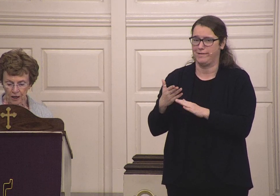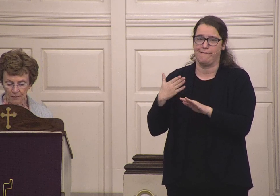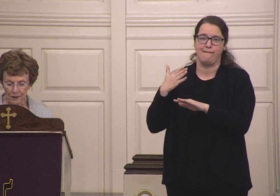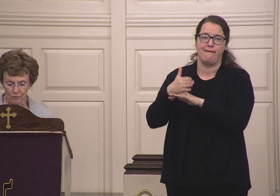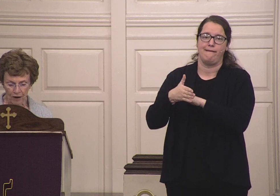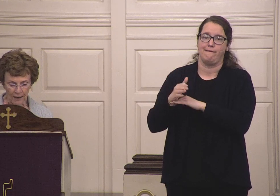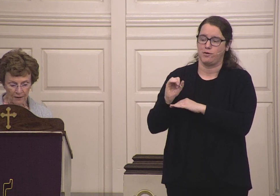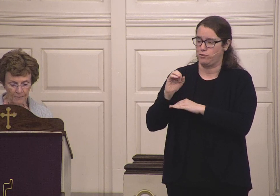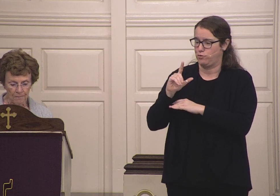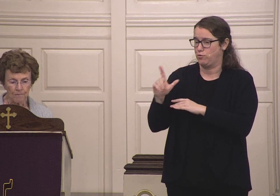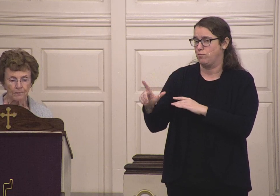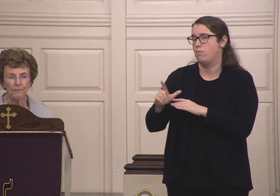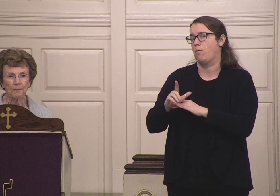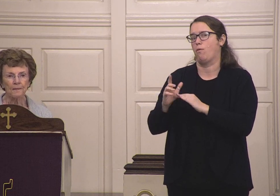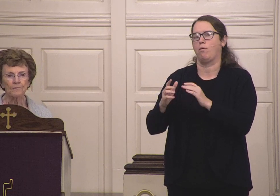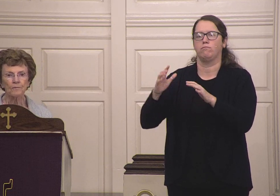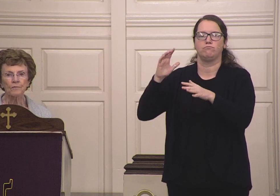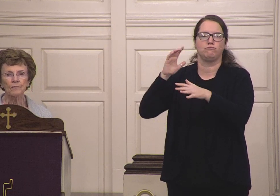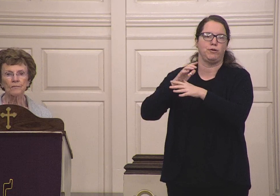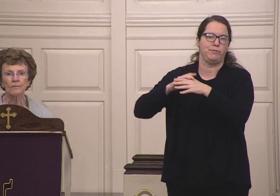Bowl champion rally,